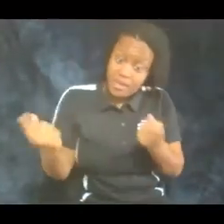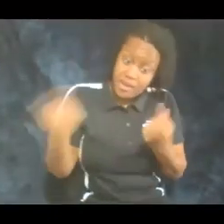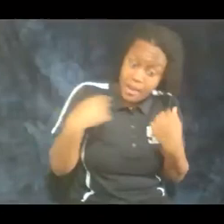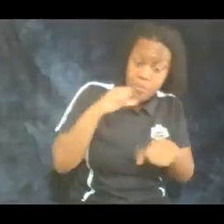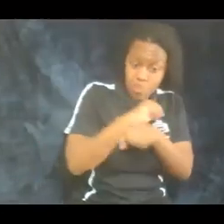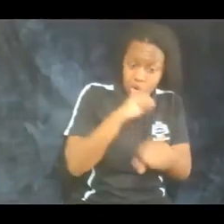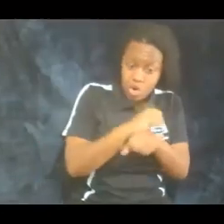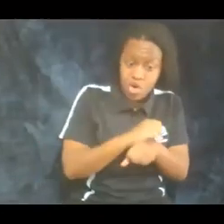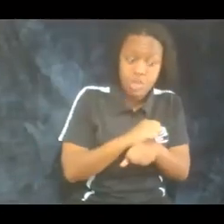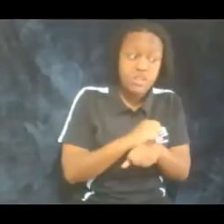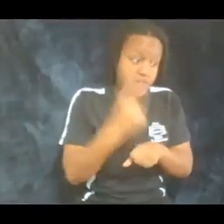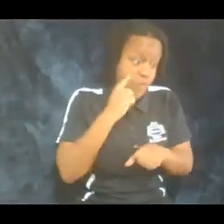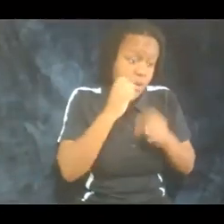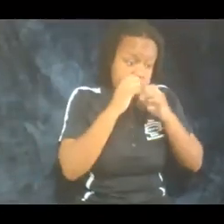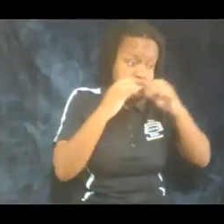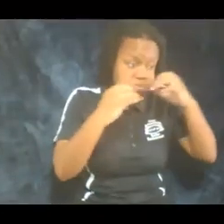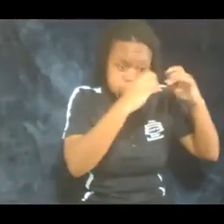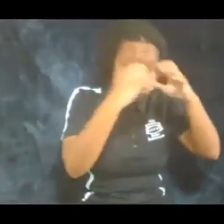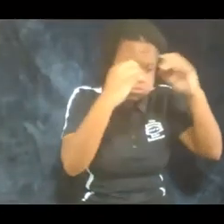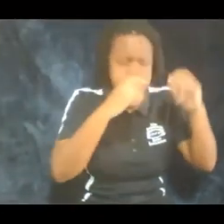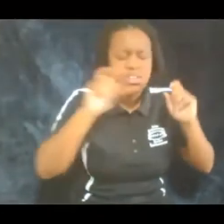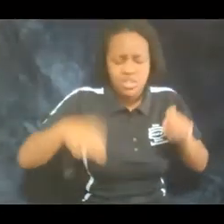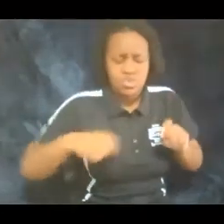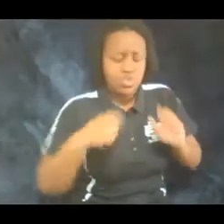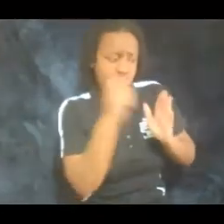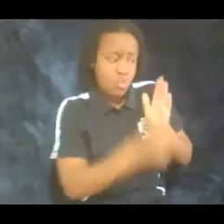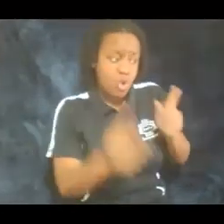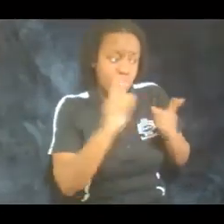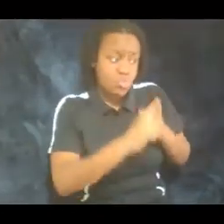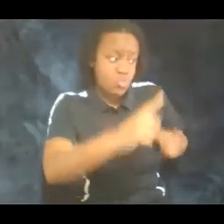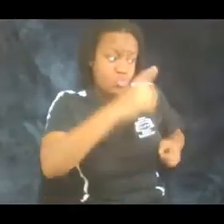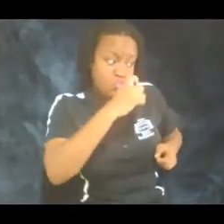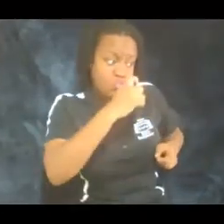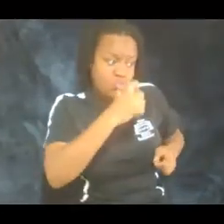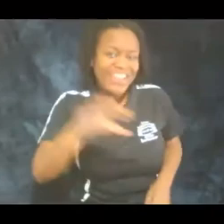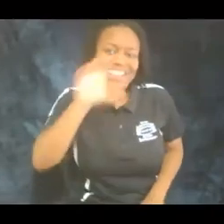Sir Cinder, the palace fire extinguisher."